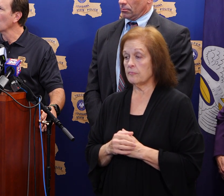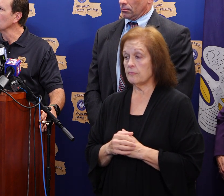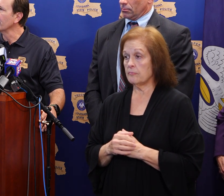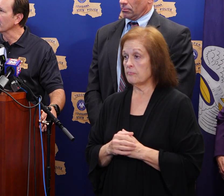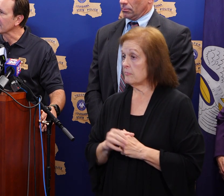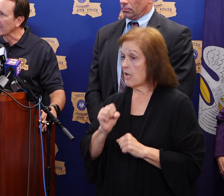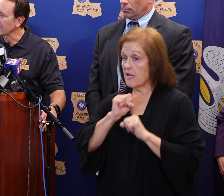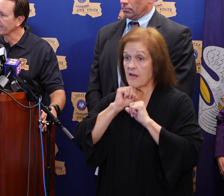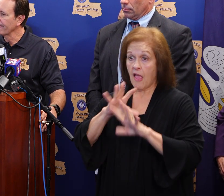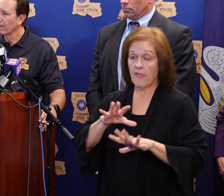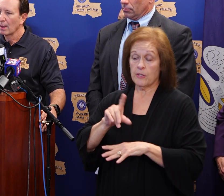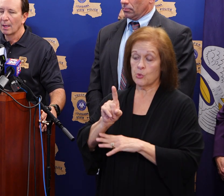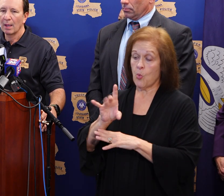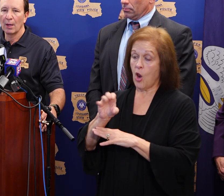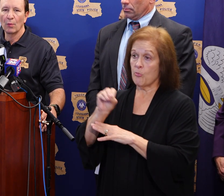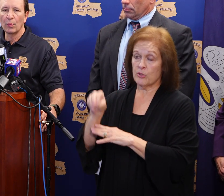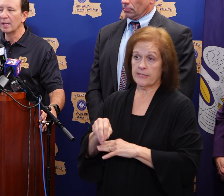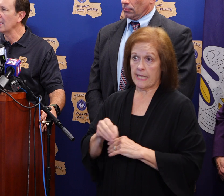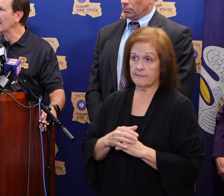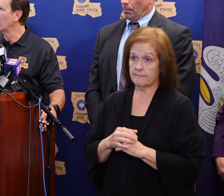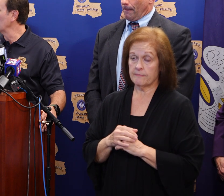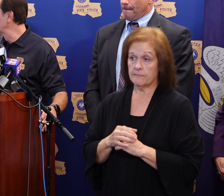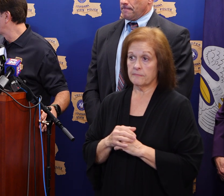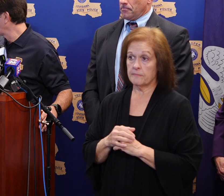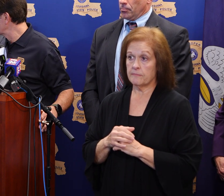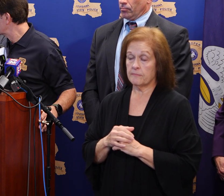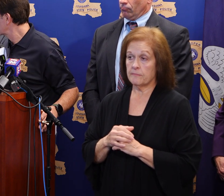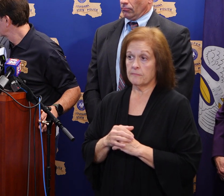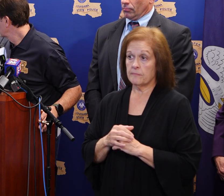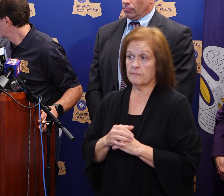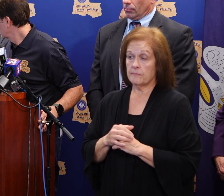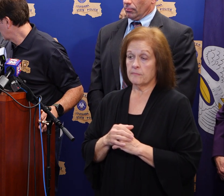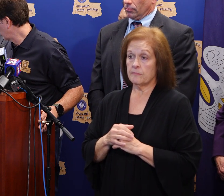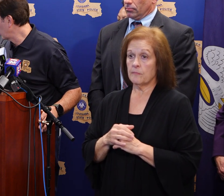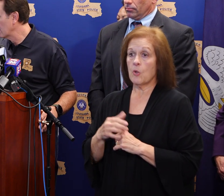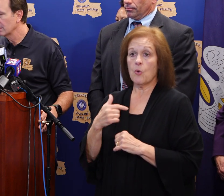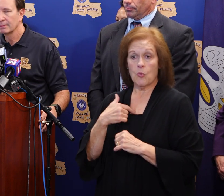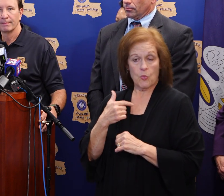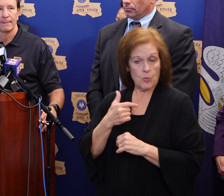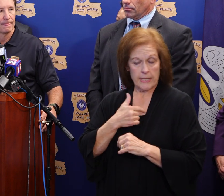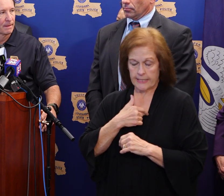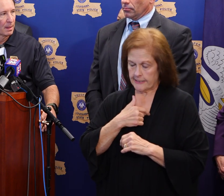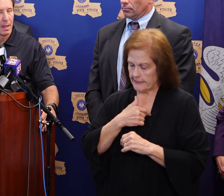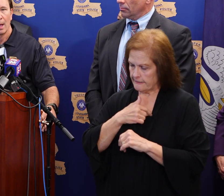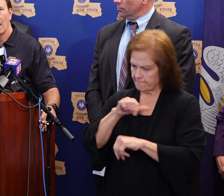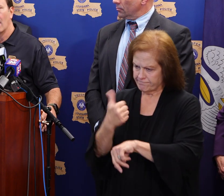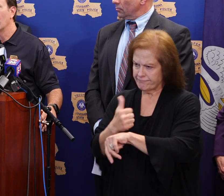nothing is 100%. We have reinforced the area.